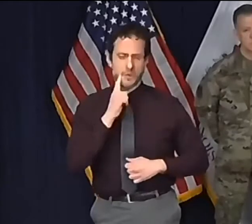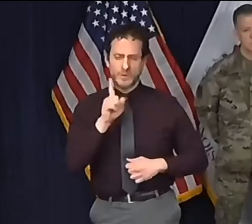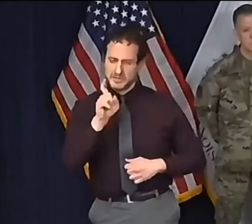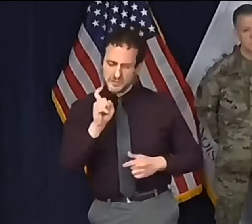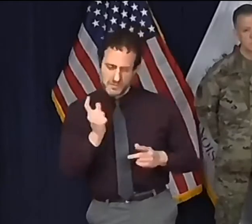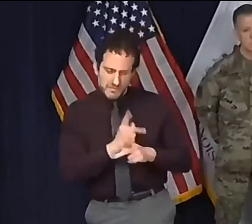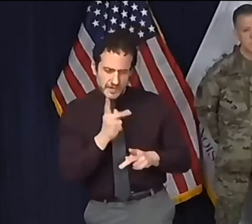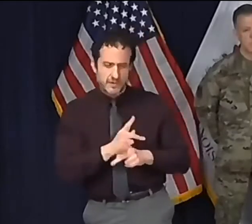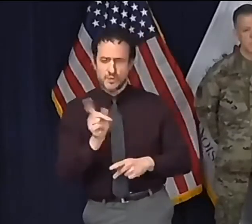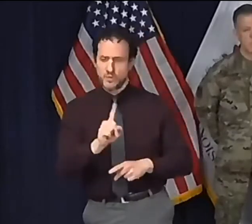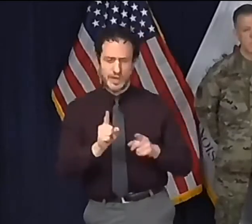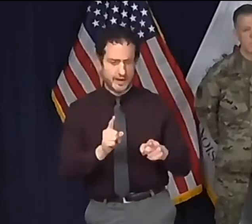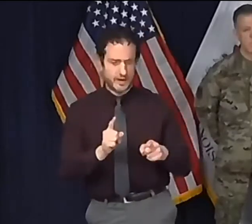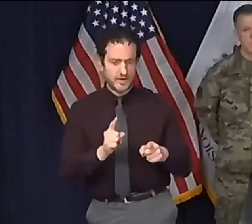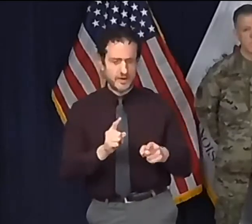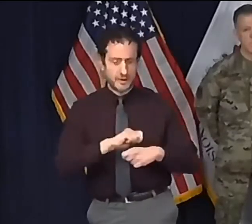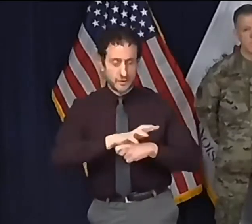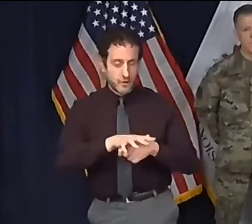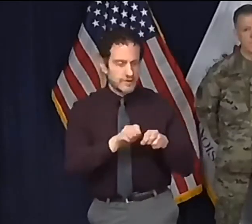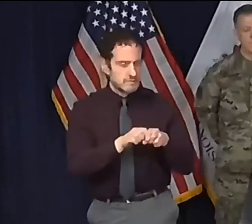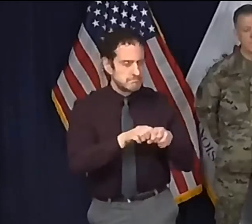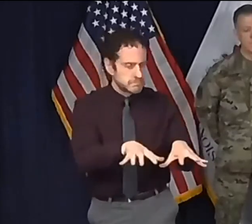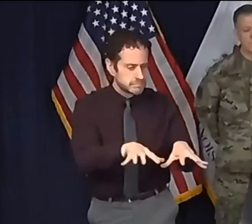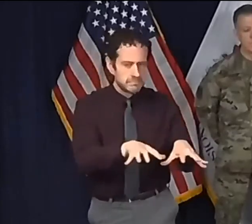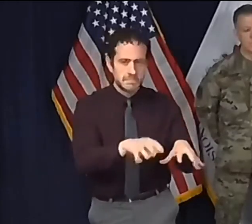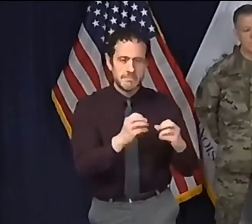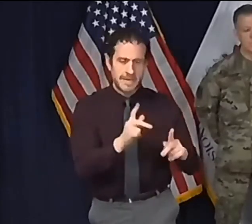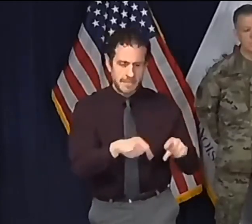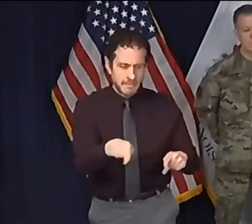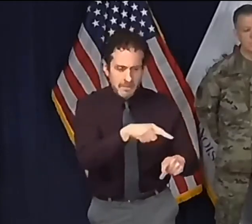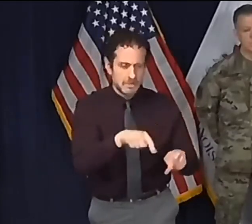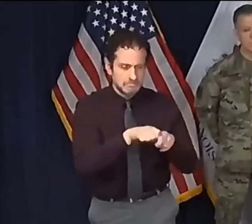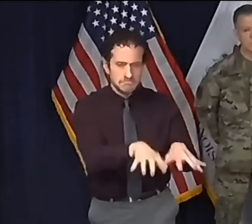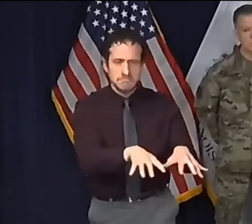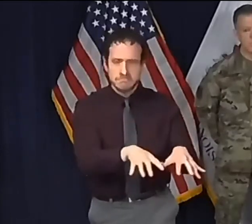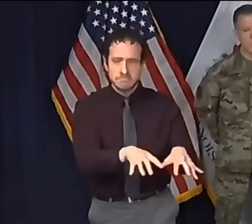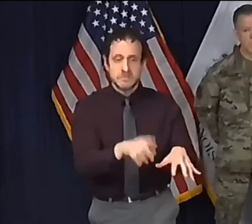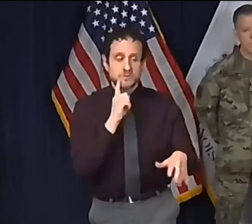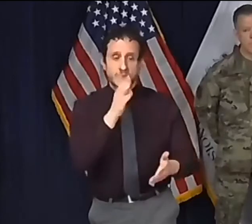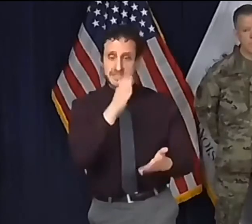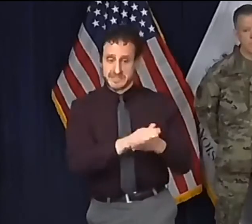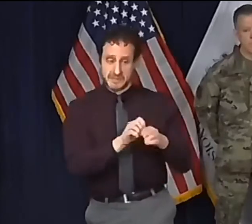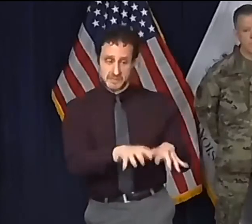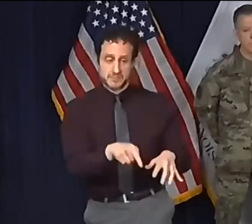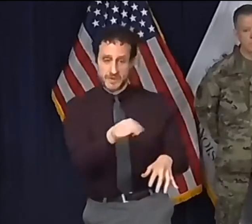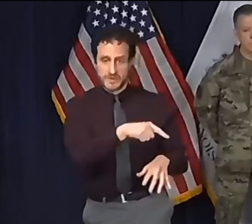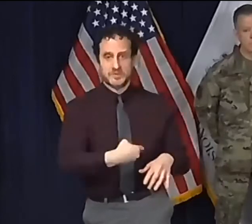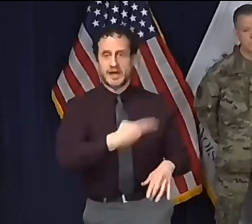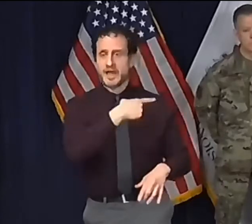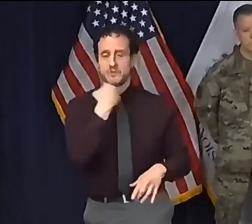will, so that we can try to do more targeted efforts to stop the spread in those high-risk areas.